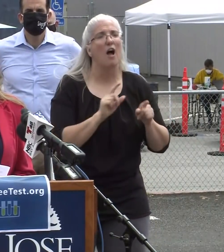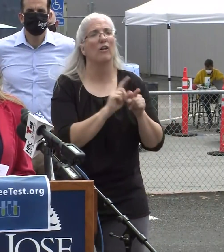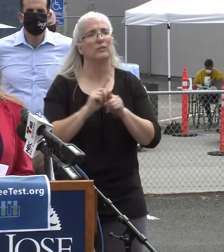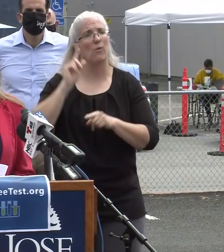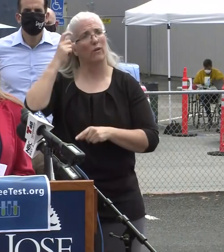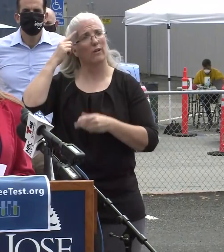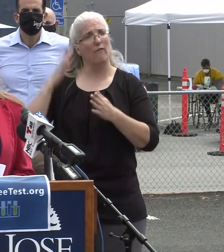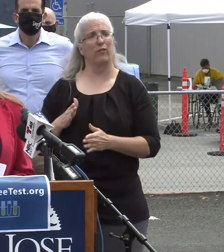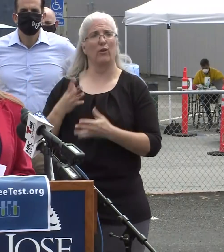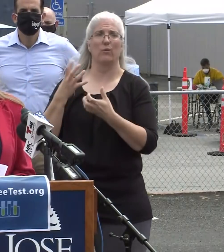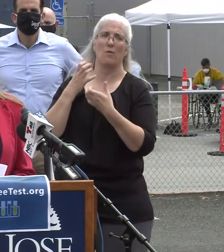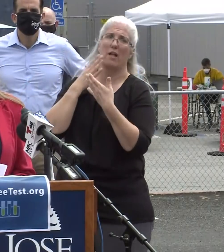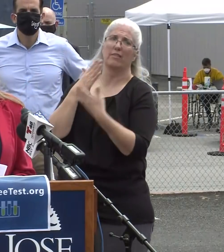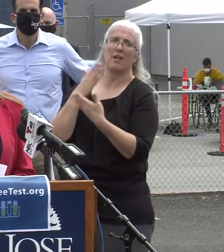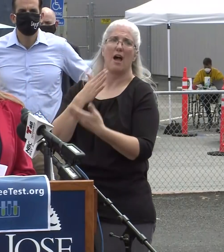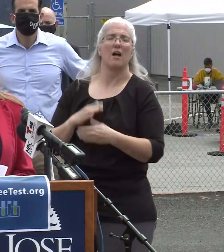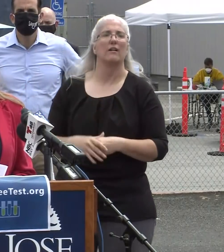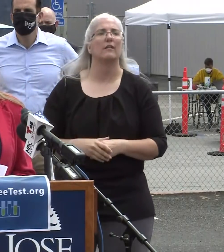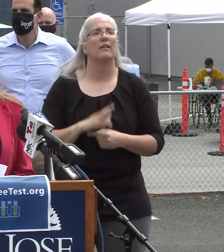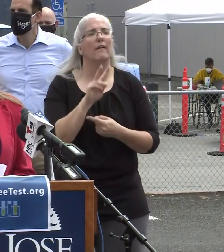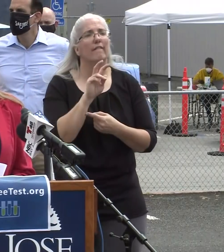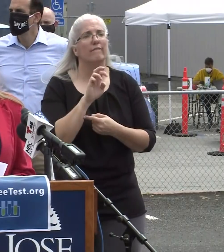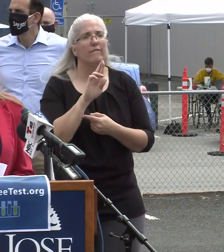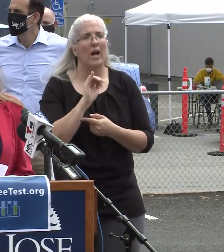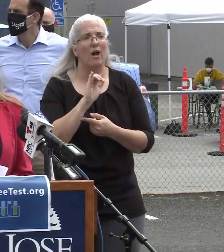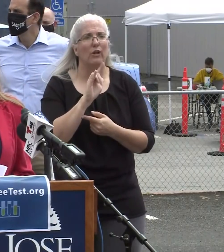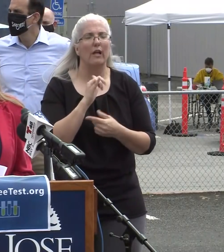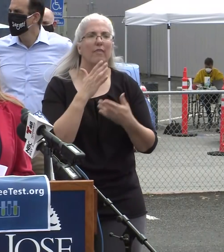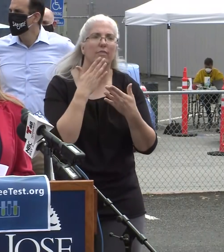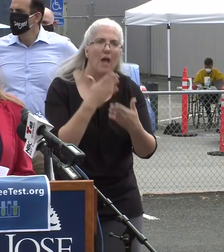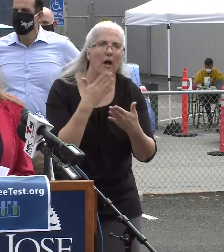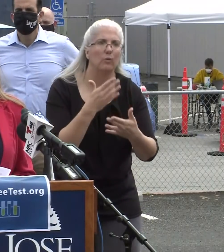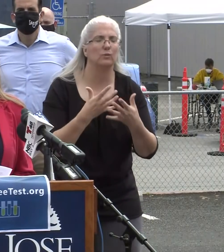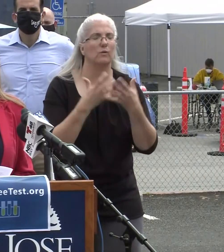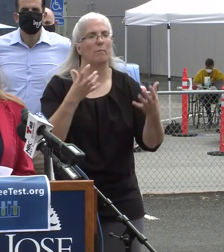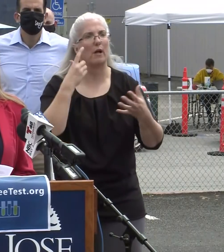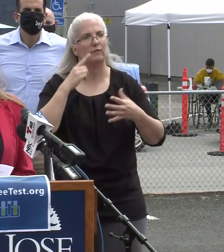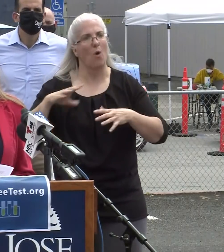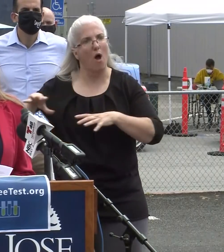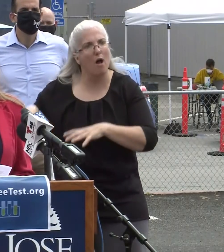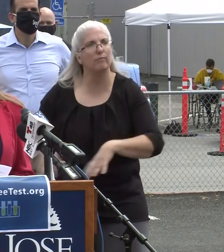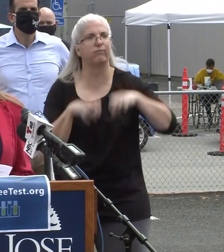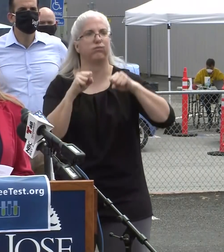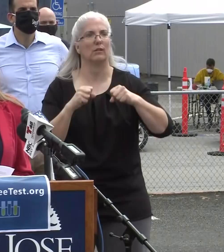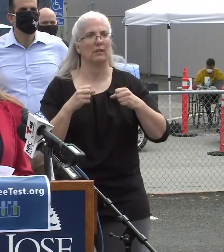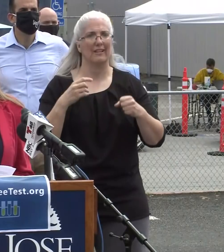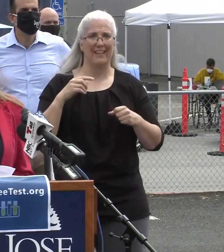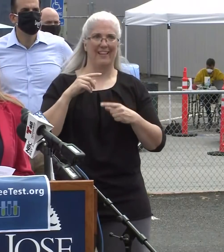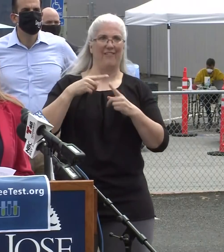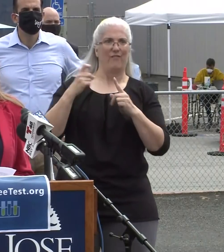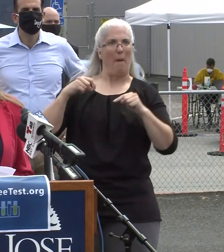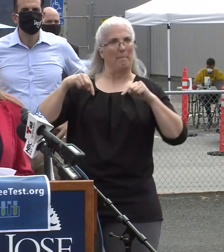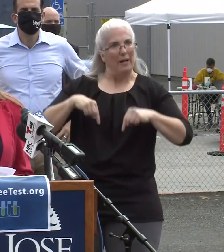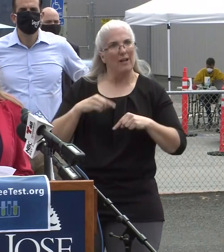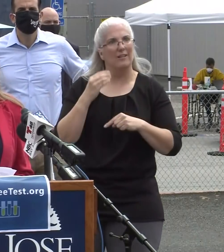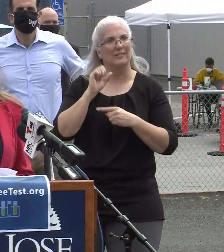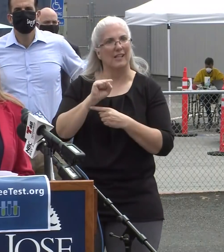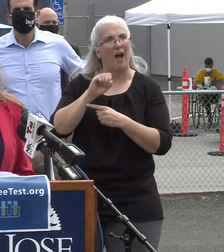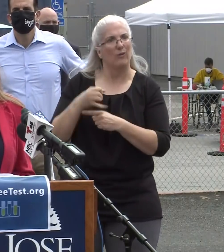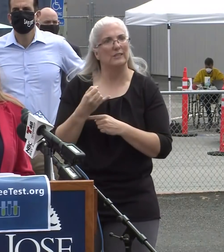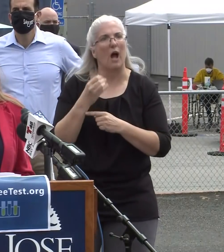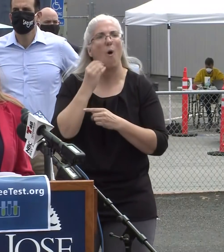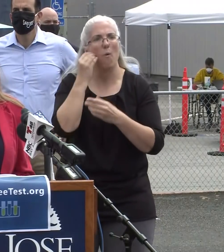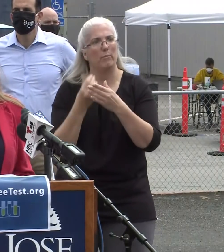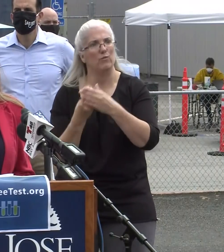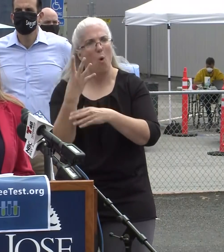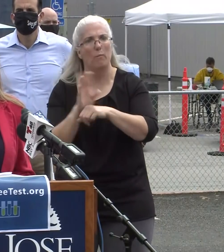to Verily, thank you so much for stepping up. This is a homegrown business that just stepped up right away when there were others